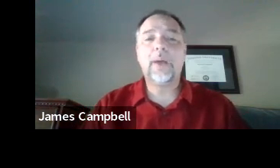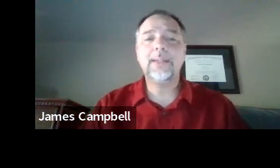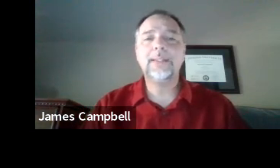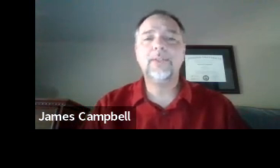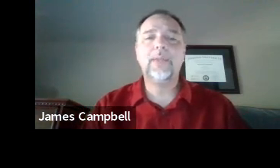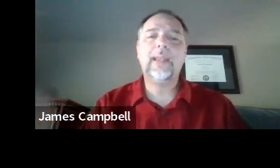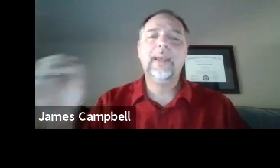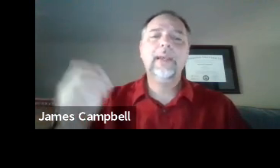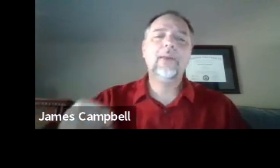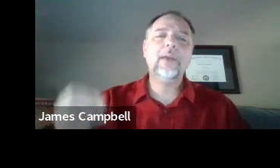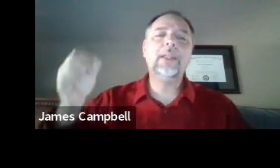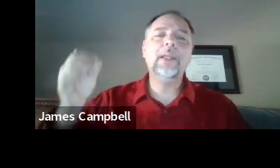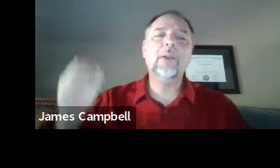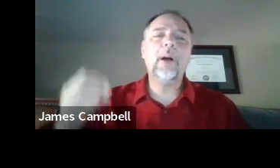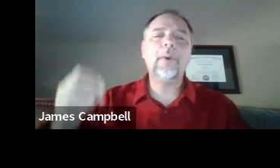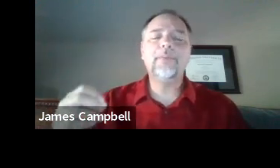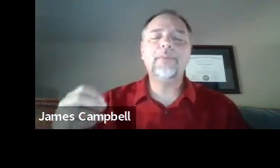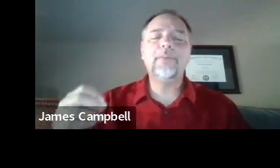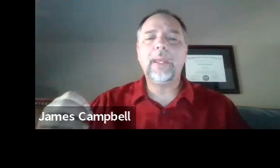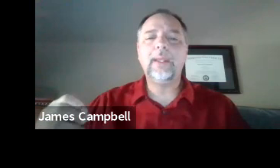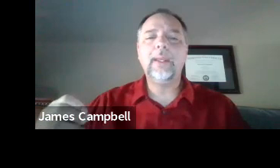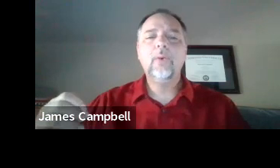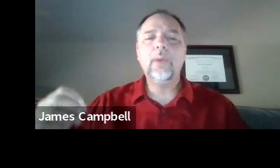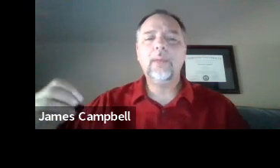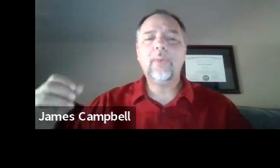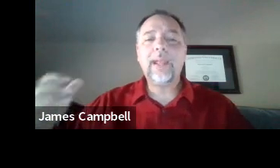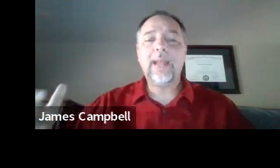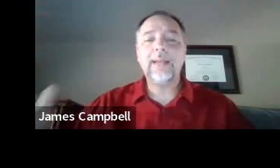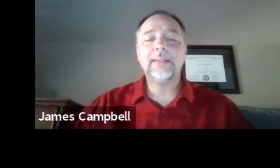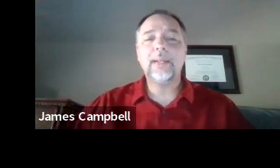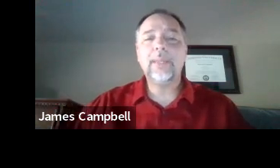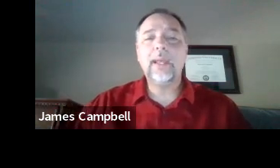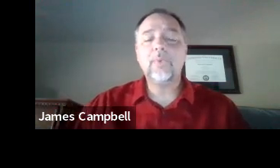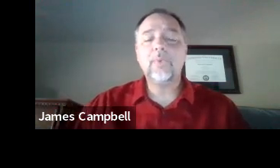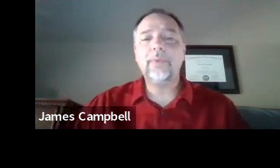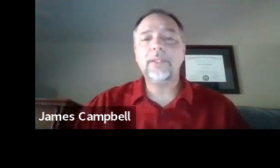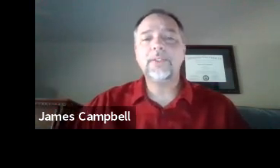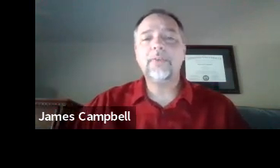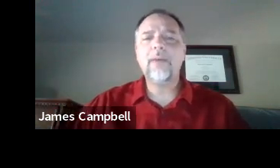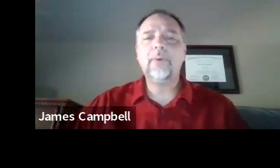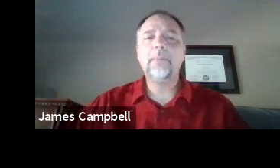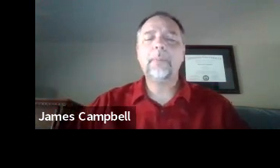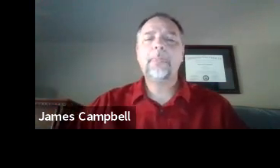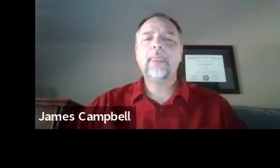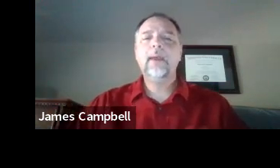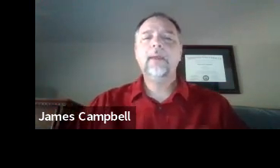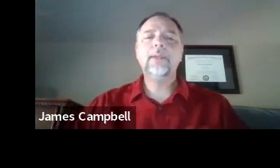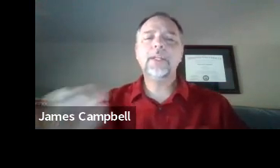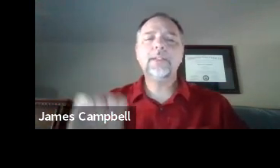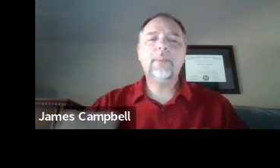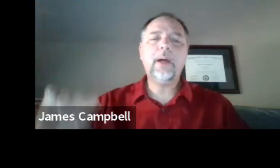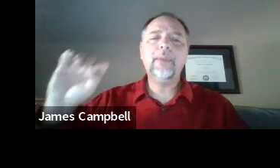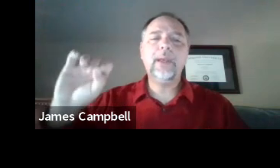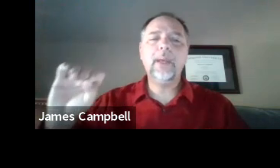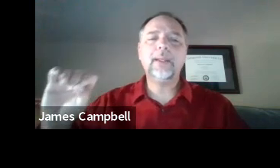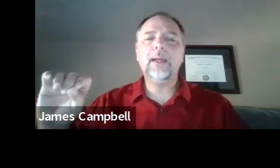negative responses to that. It'll give a little bump of dopamine when it recognizes something as relevant to survival. Now,